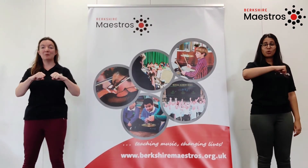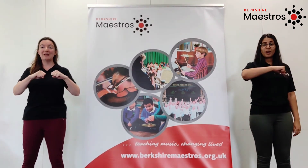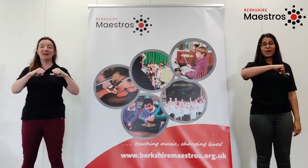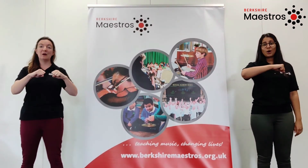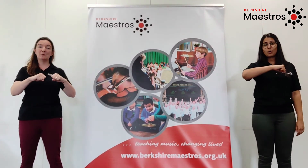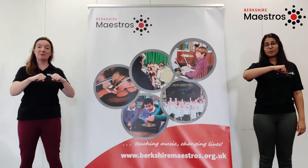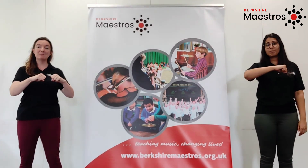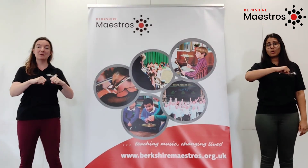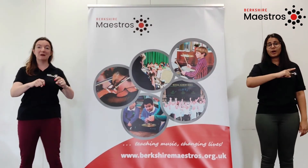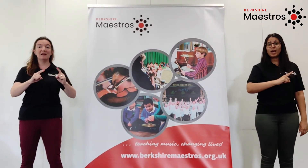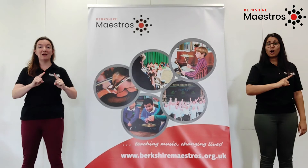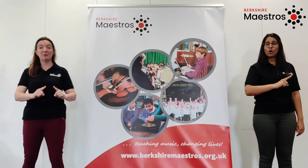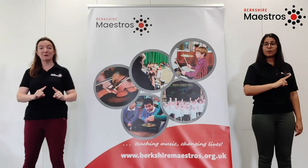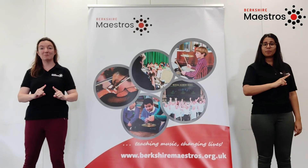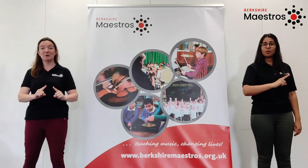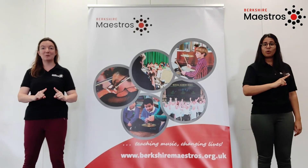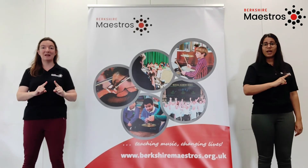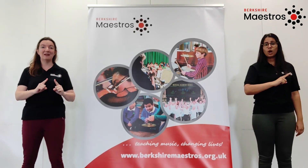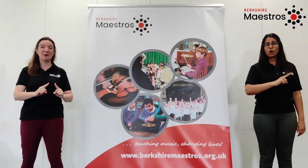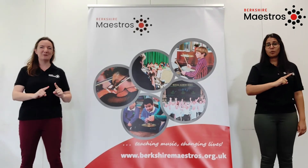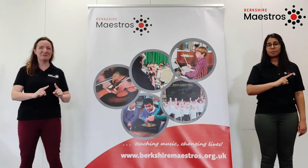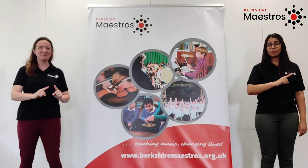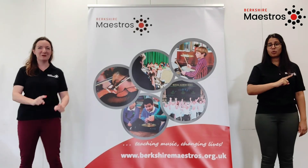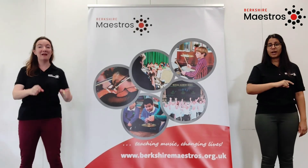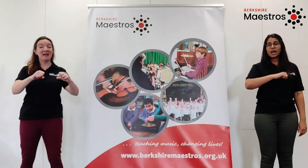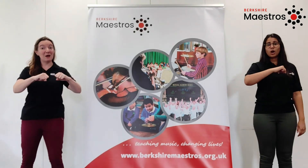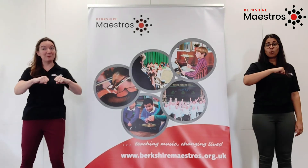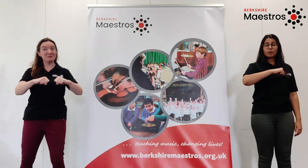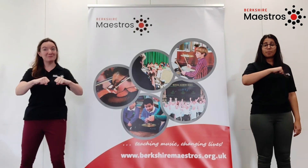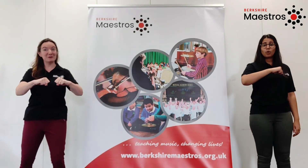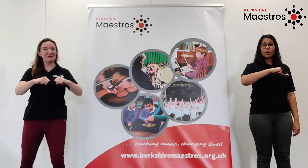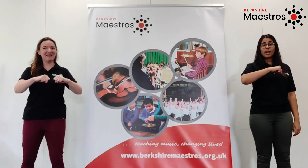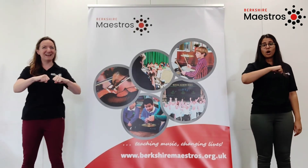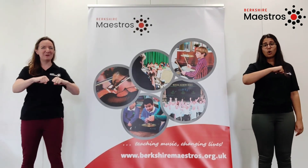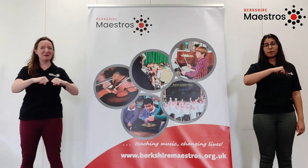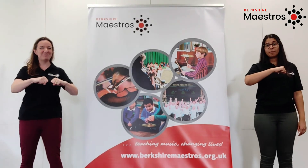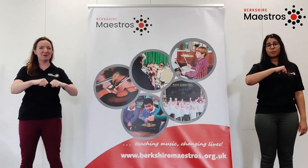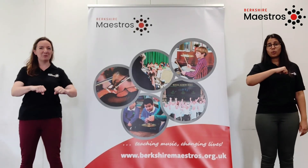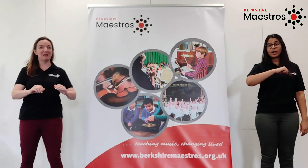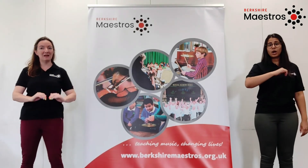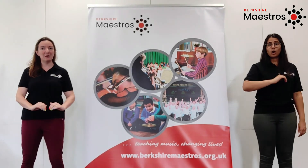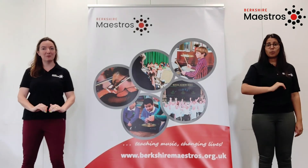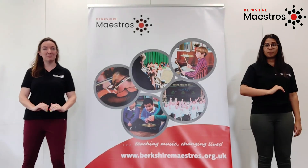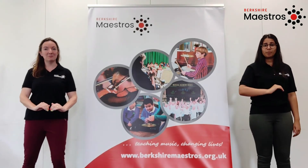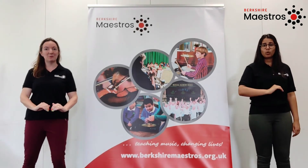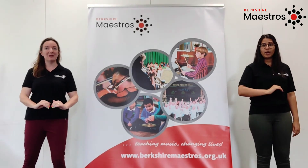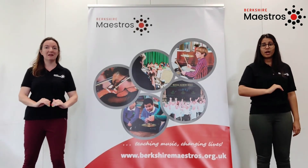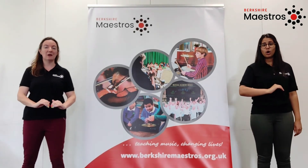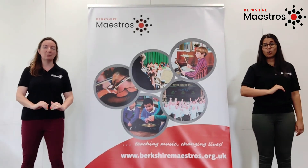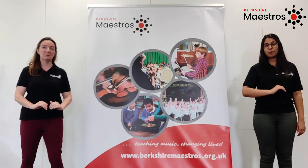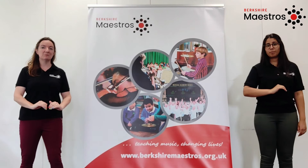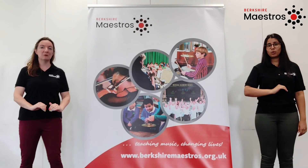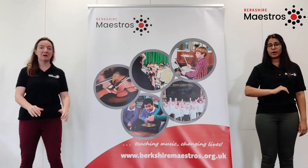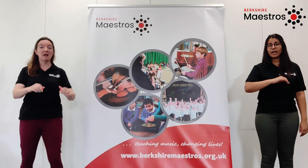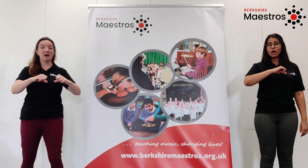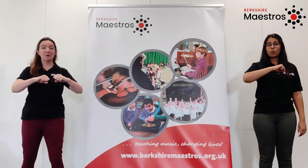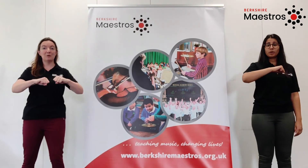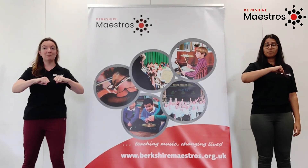away, oh, whim away, oh, whim away, oh, whim away, oh, whim away, oh, whim away, oh, whim away, oh, whim away, oh, whim